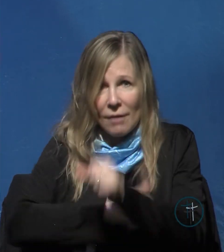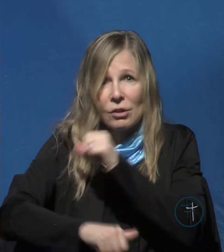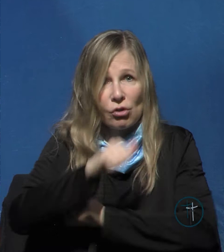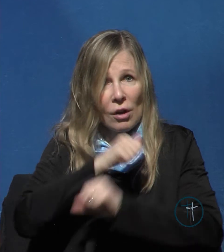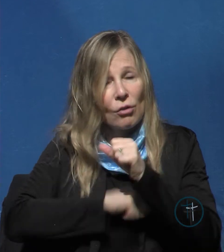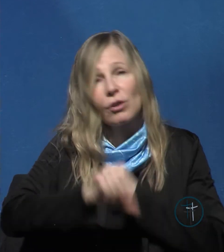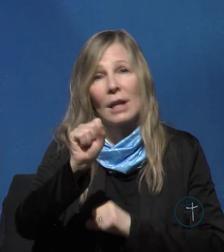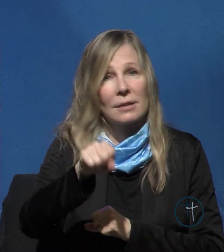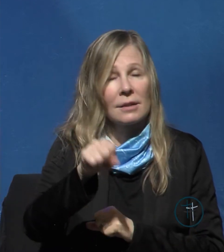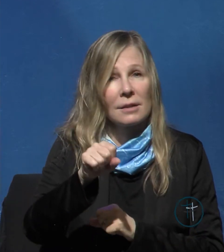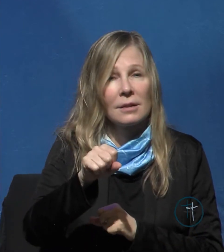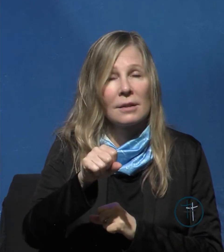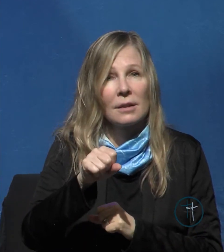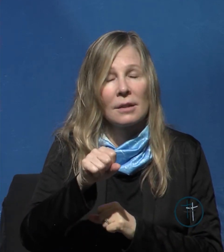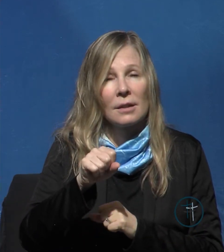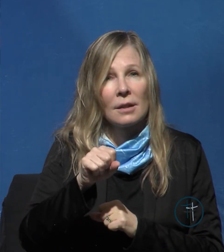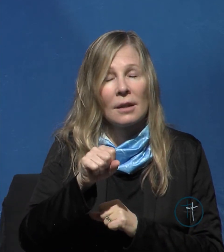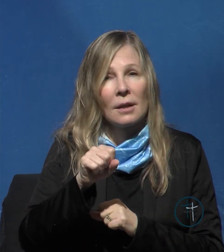another,